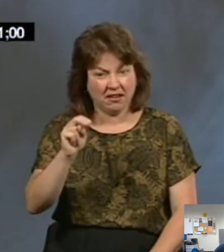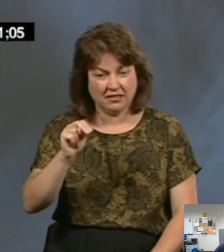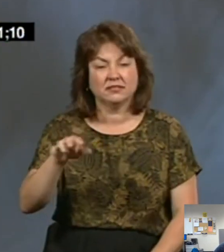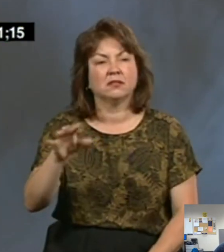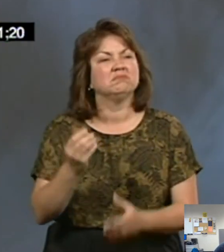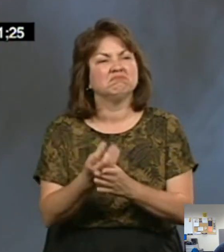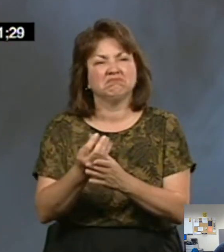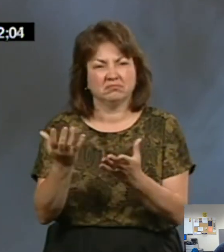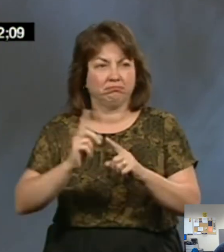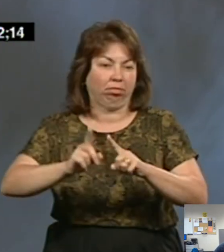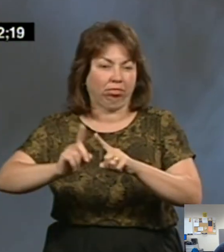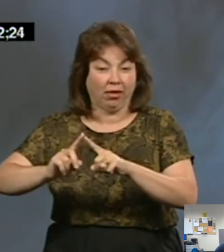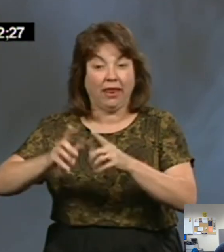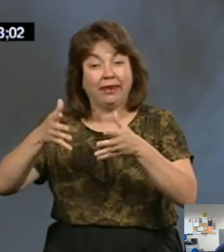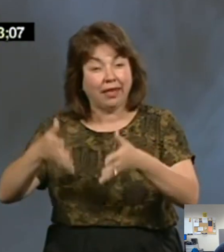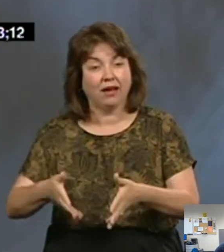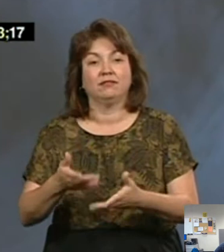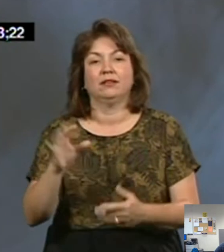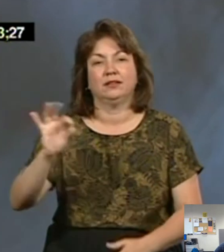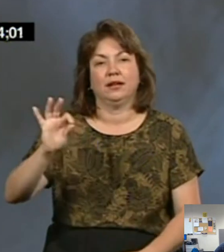and we had a little bit of a garden at the house.